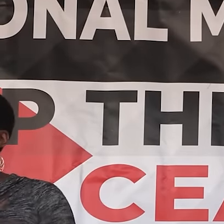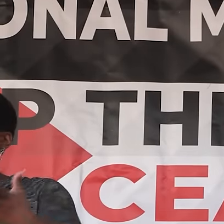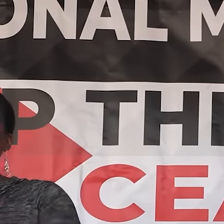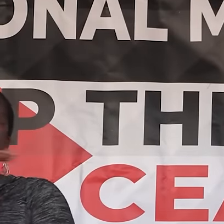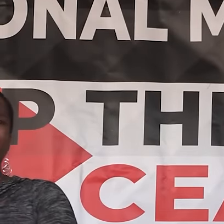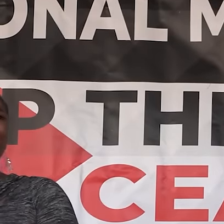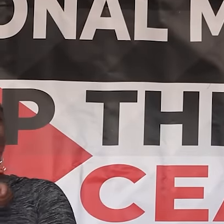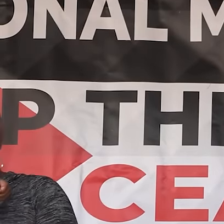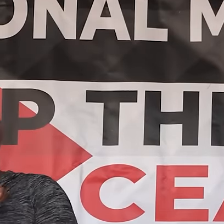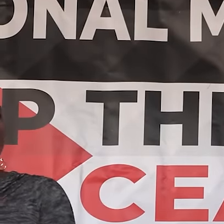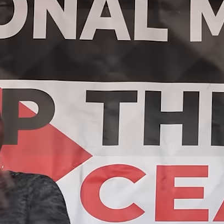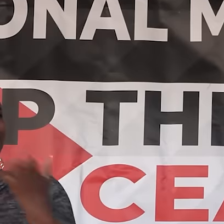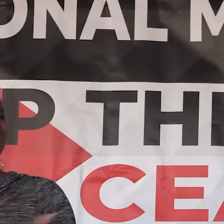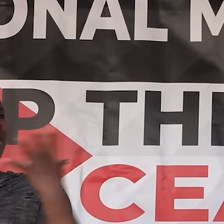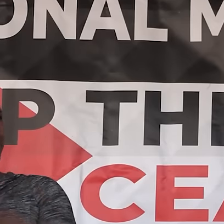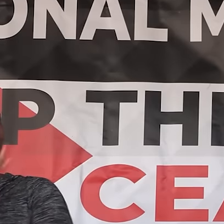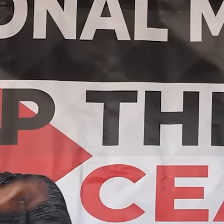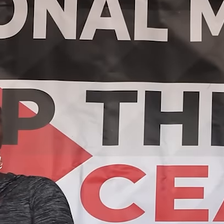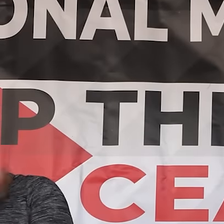Free, free Palestine!